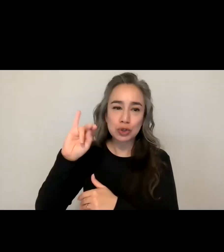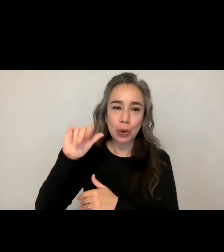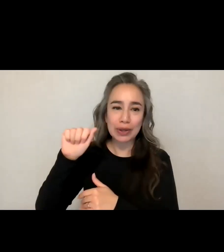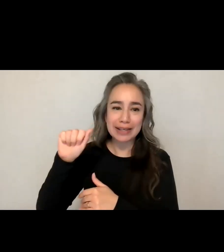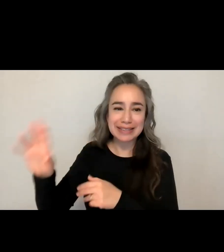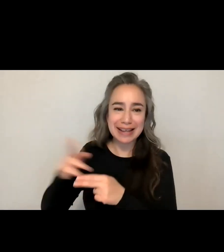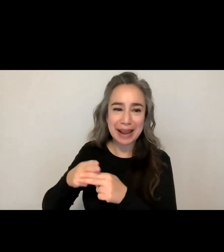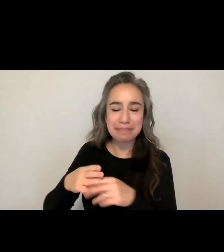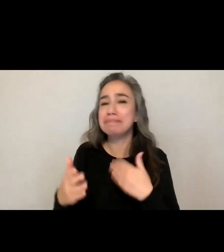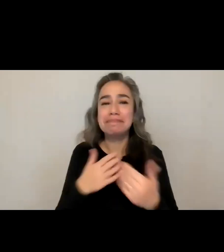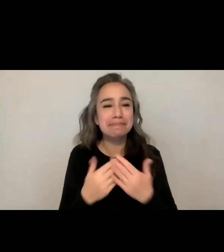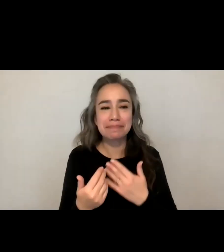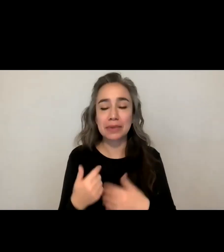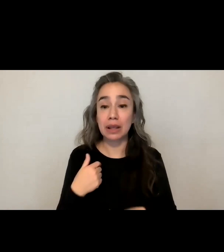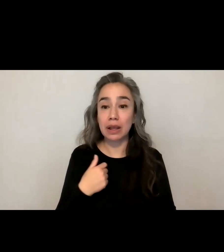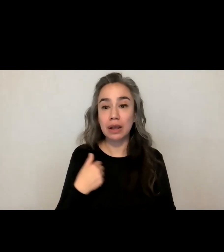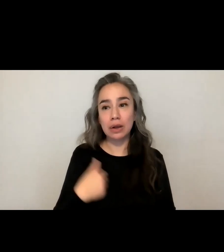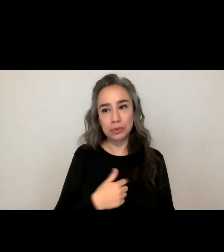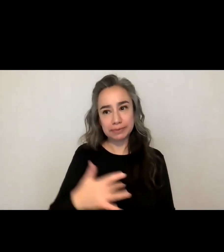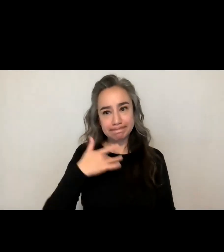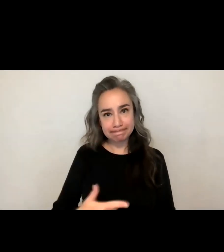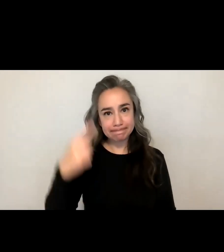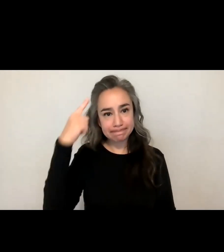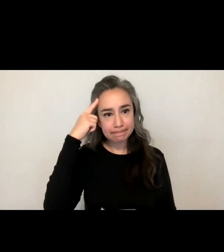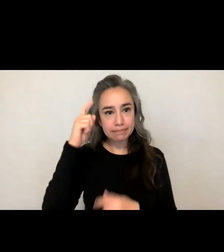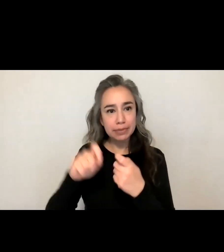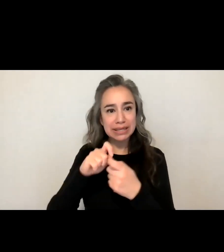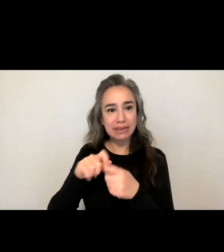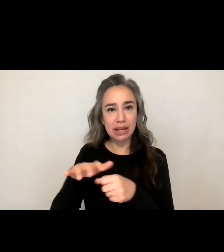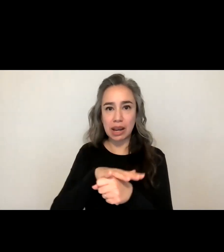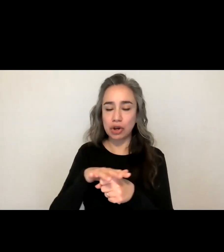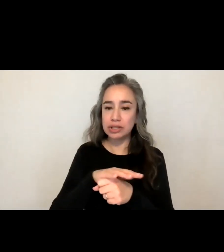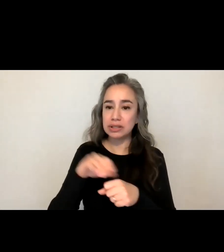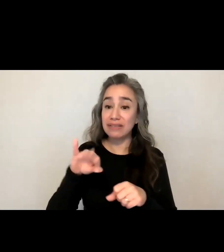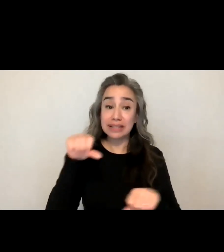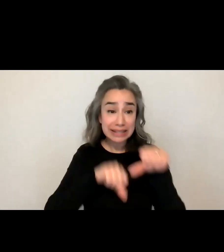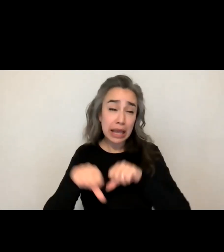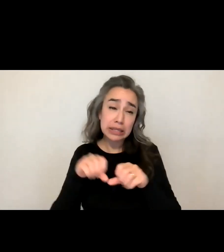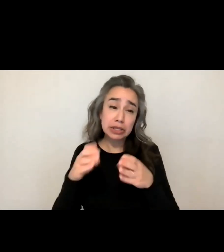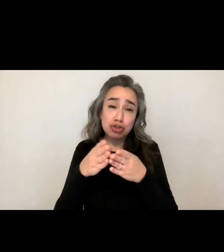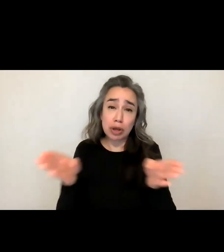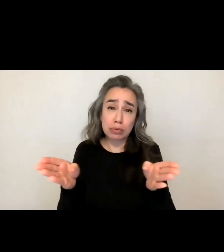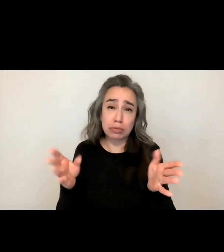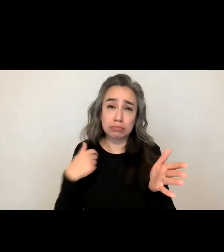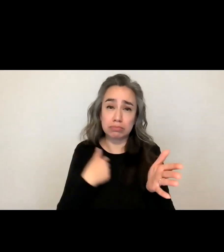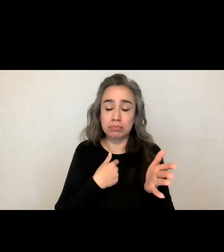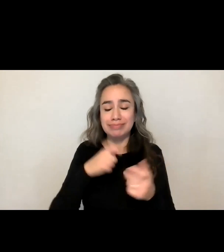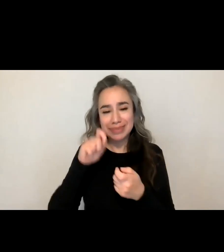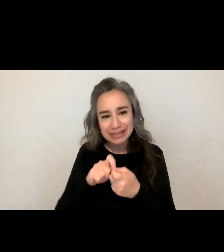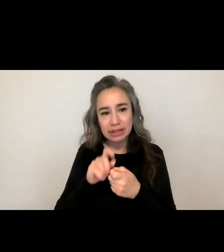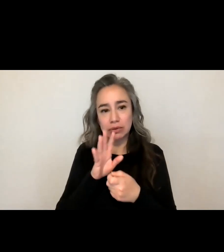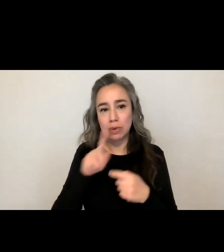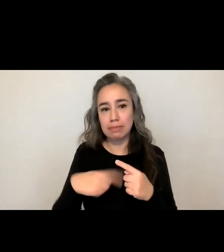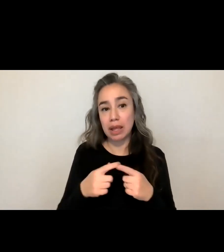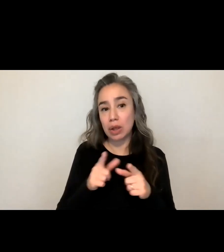that we seem to think that certain areas of science in general, but we're talking about specifically linguistic theory,